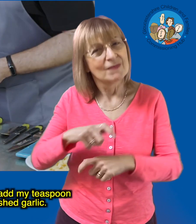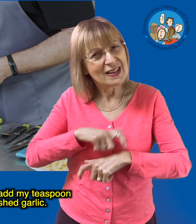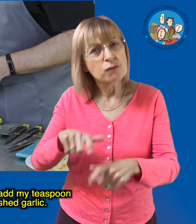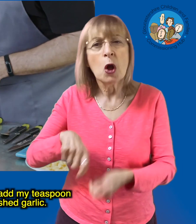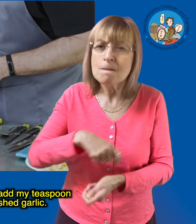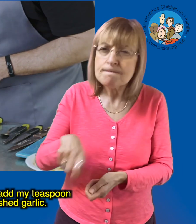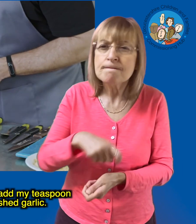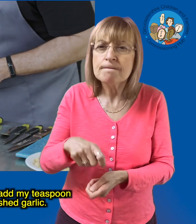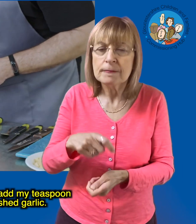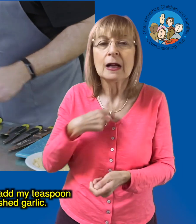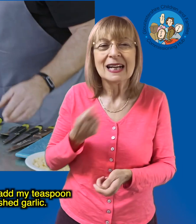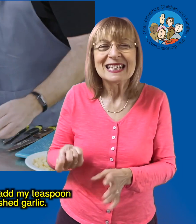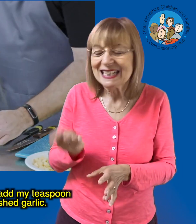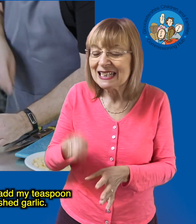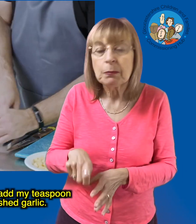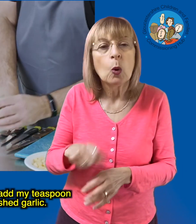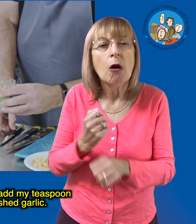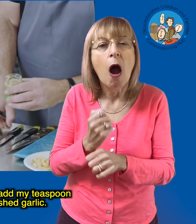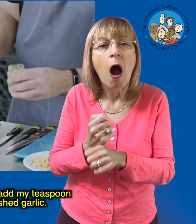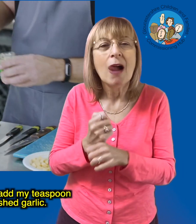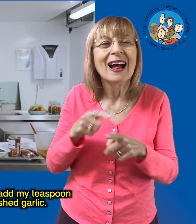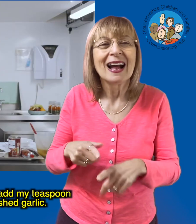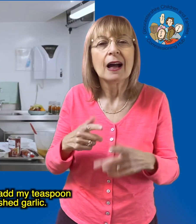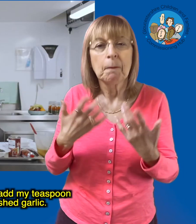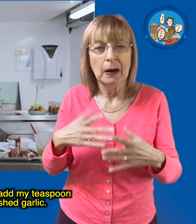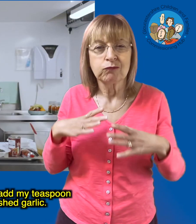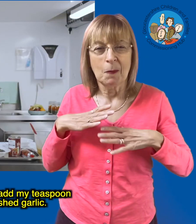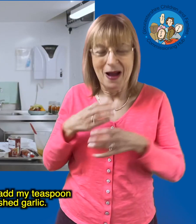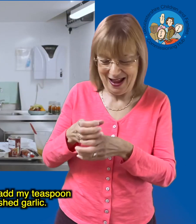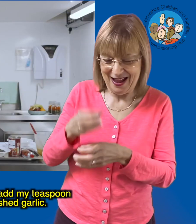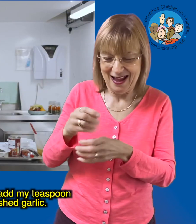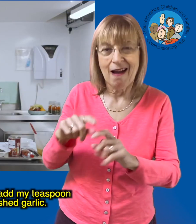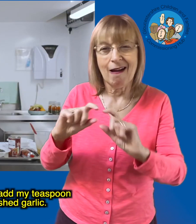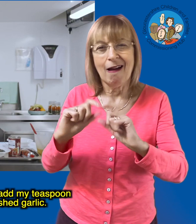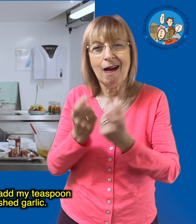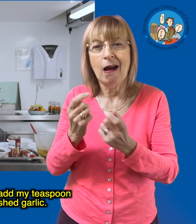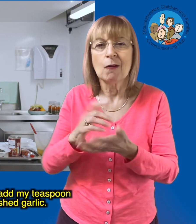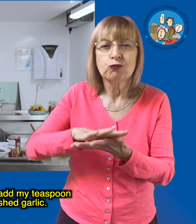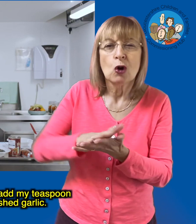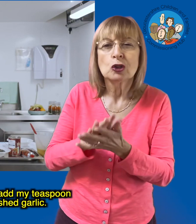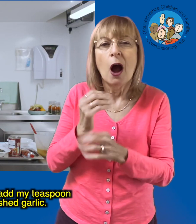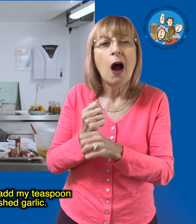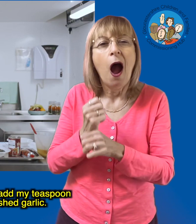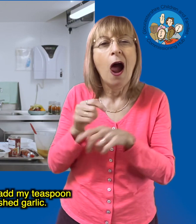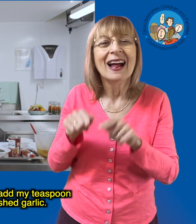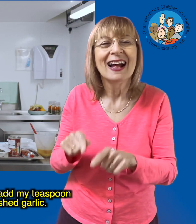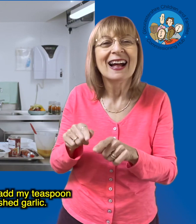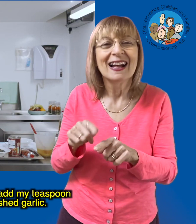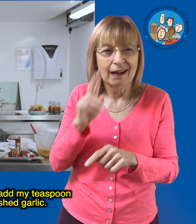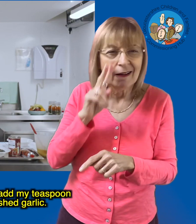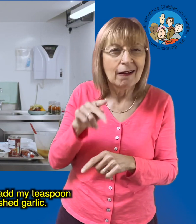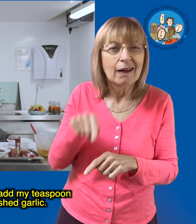So I'm just going to give it a quick stir. I'm now going to add my teaspoon of garlic. I've got the ready